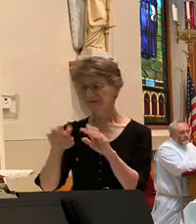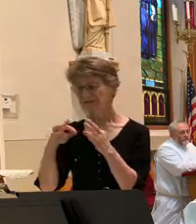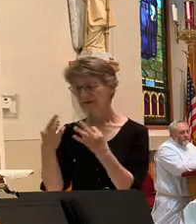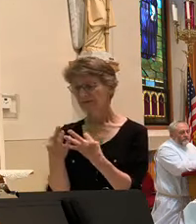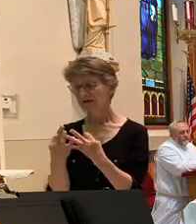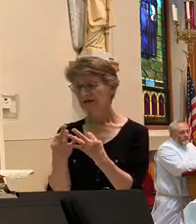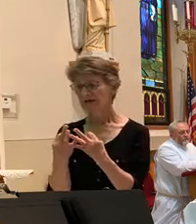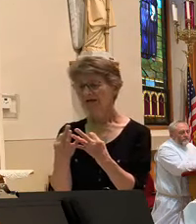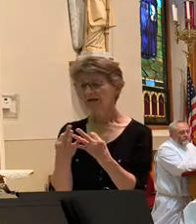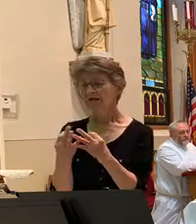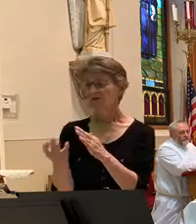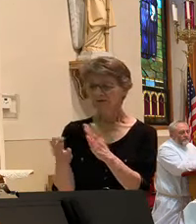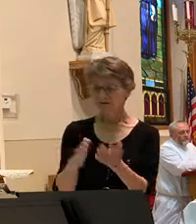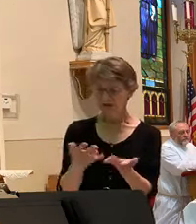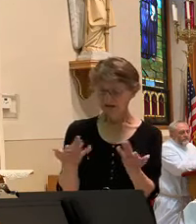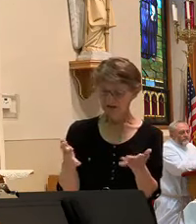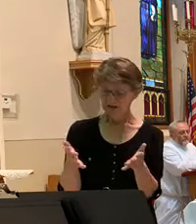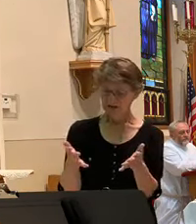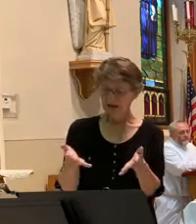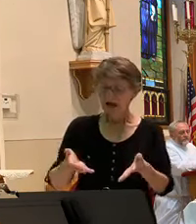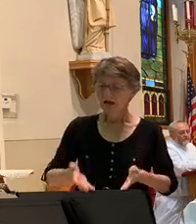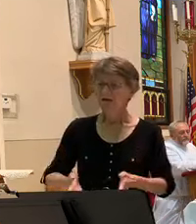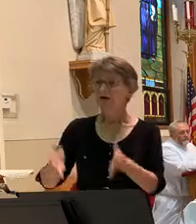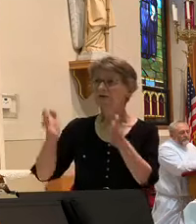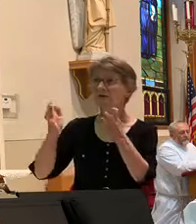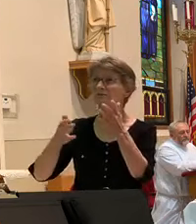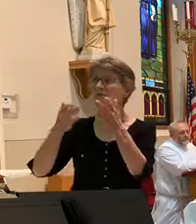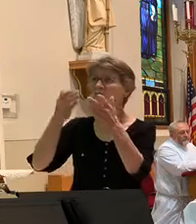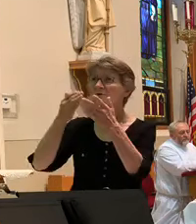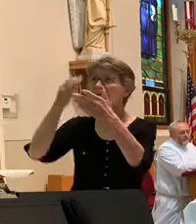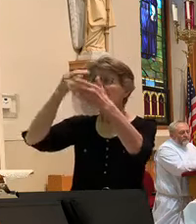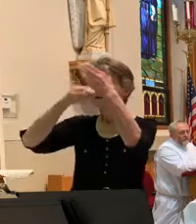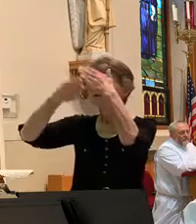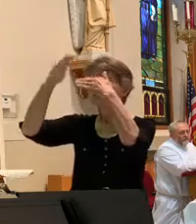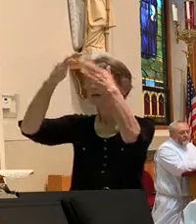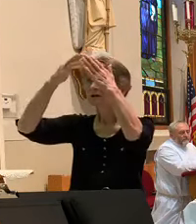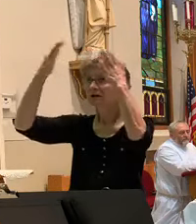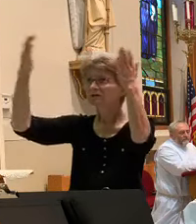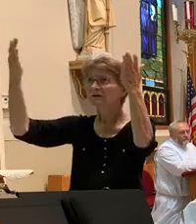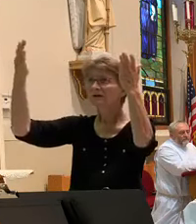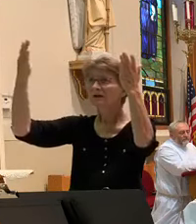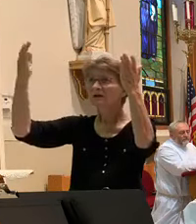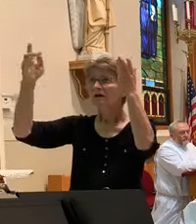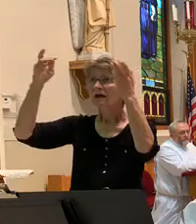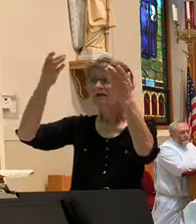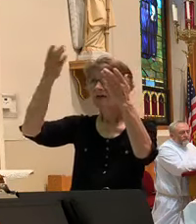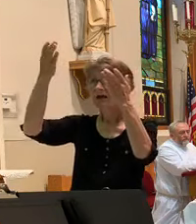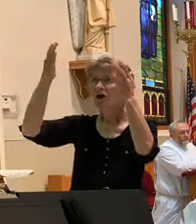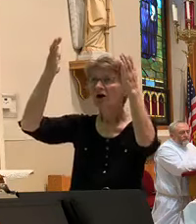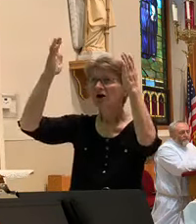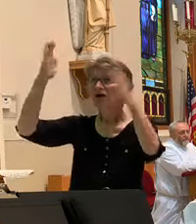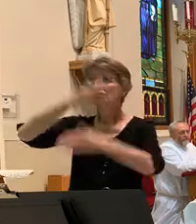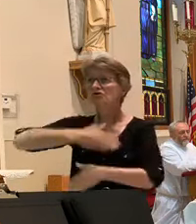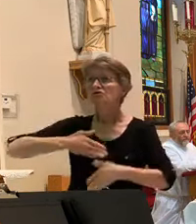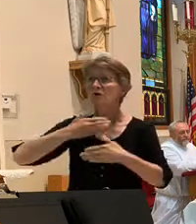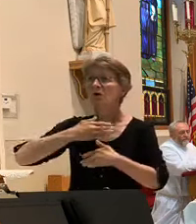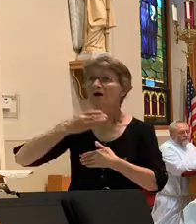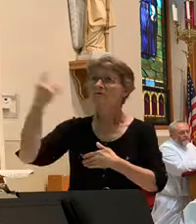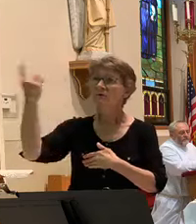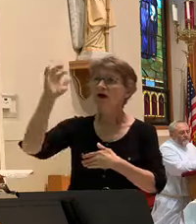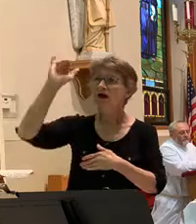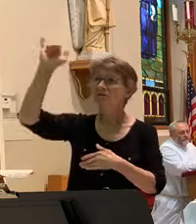at their passing from this life, give kind admittance to your kingdom. There we hope to enjoy forever the fullness of your